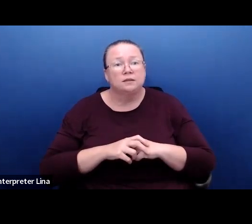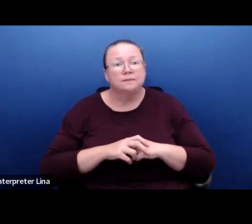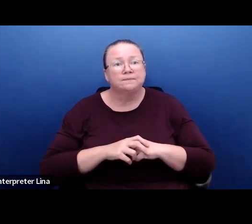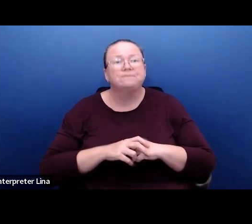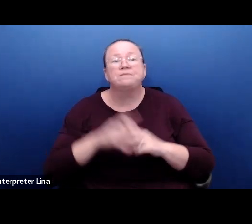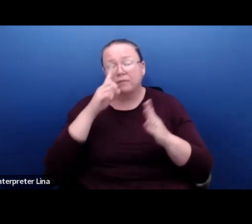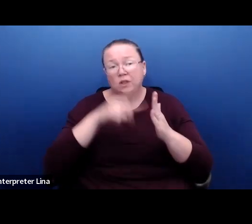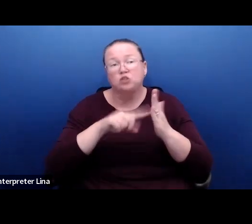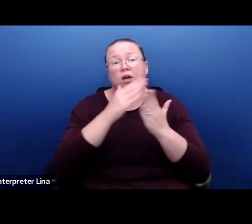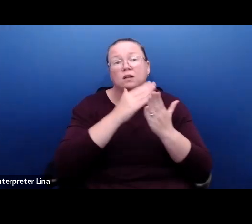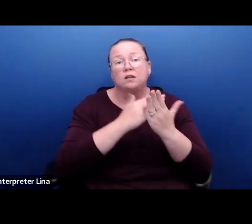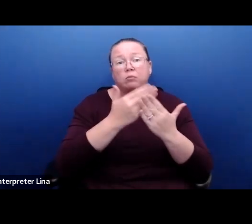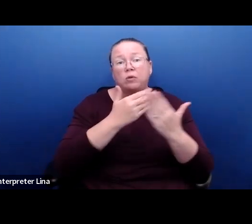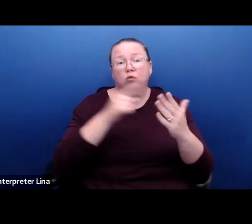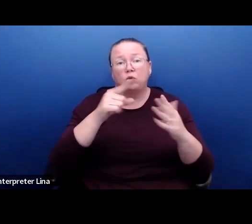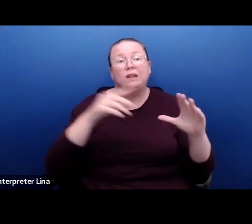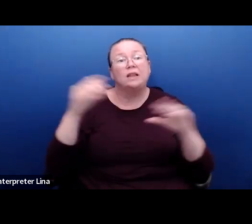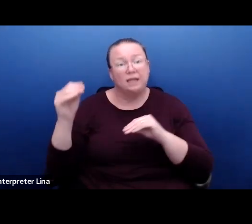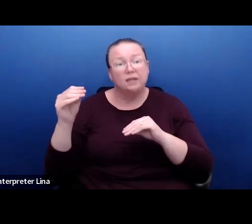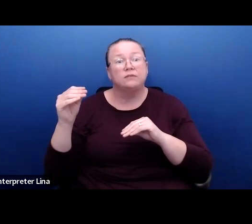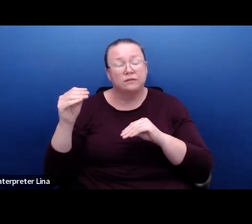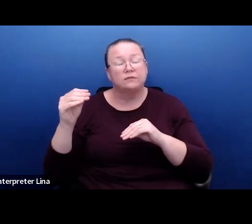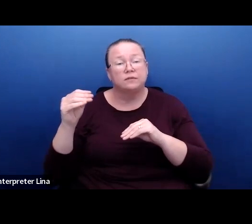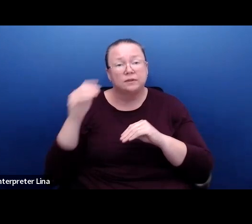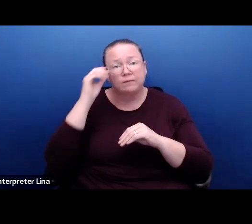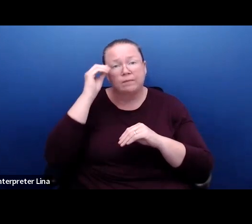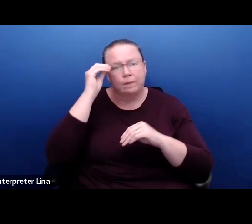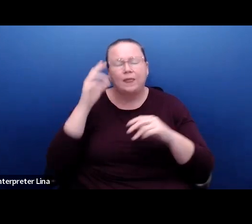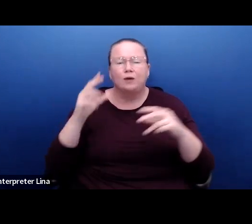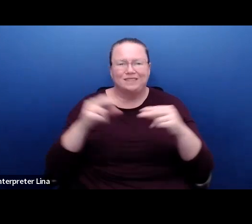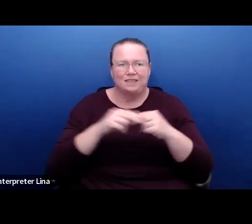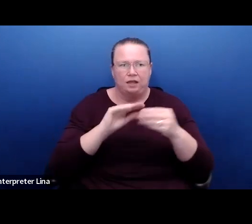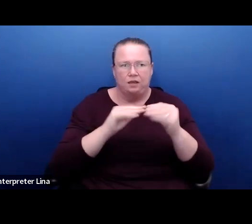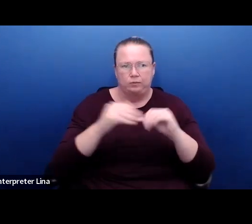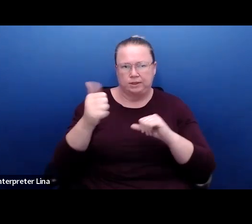So checklist before you leave. So we're on slide 10 now.